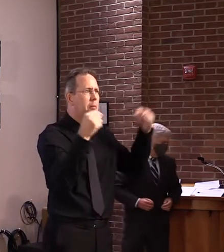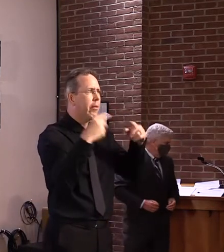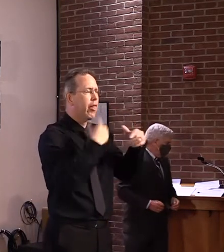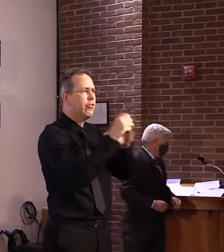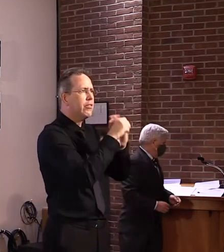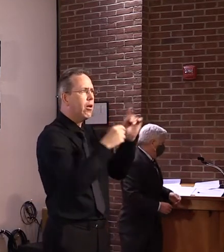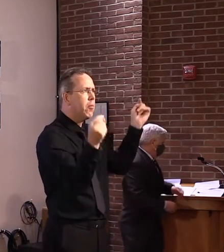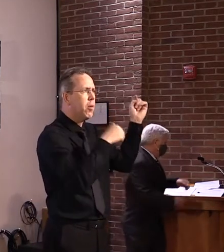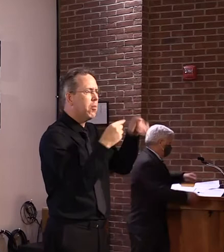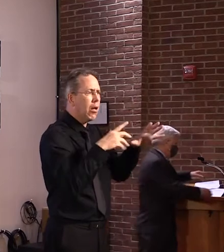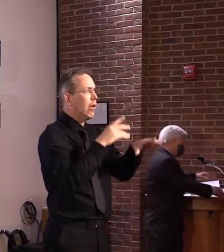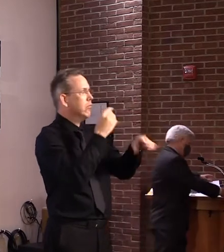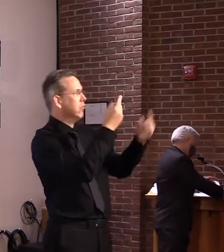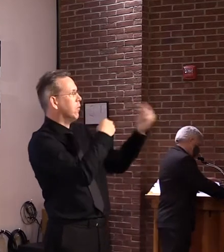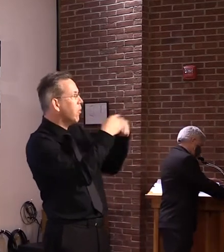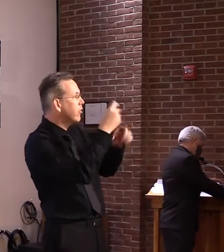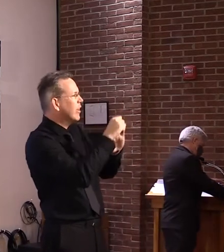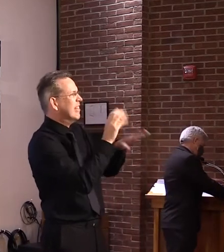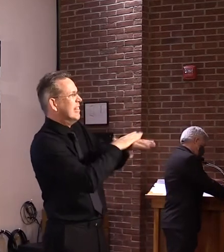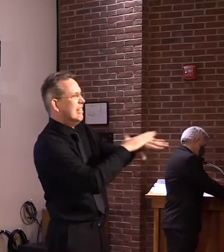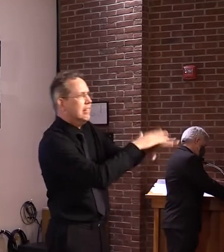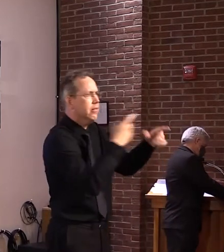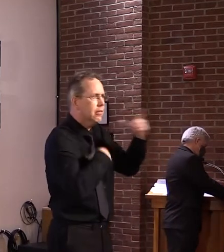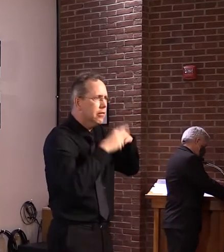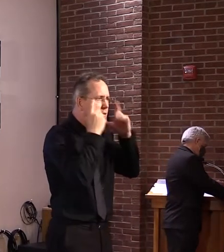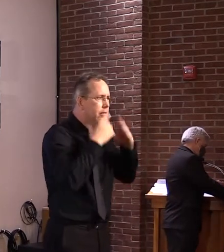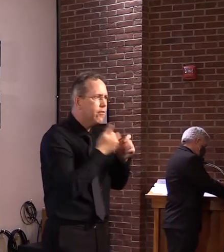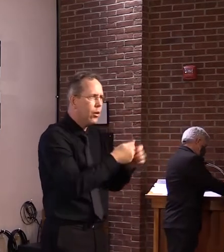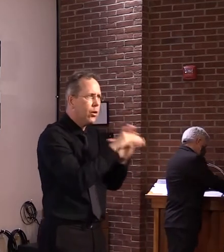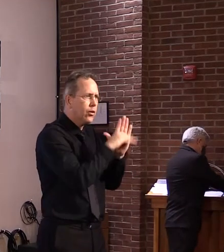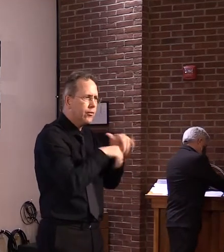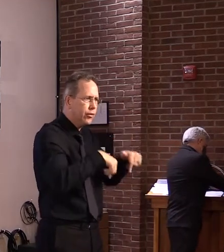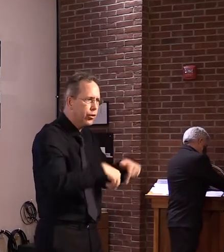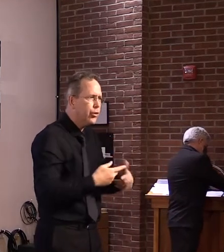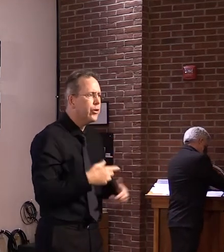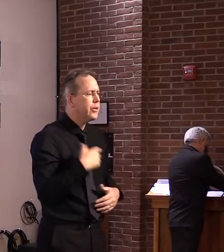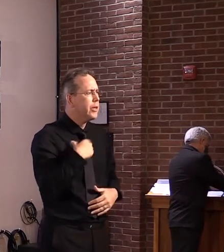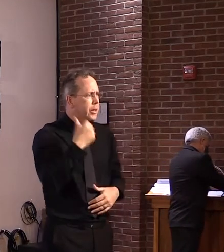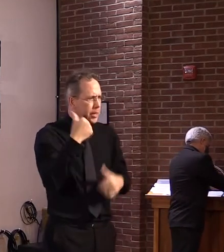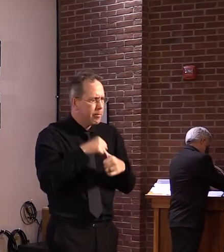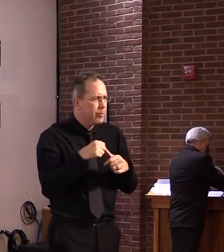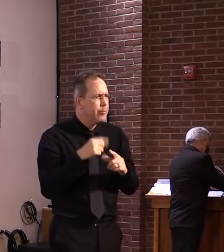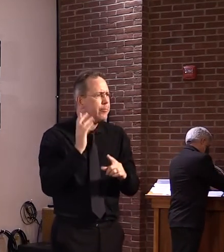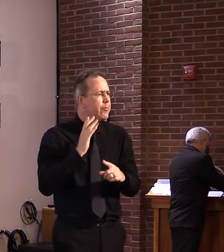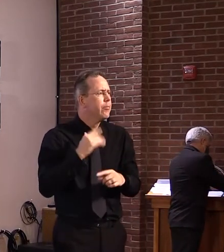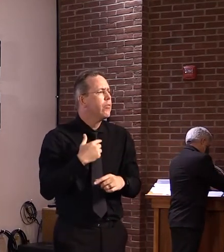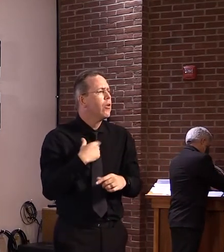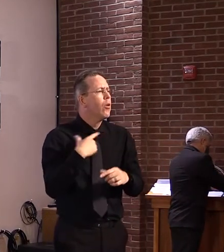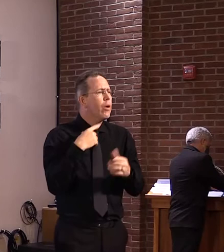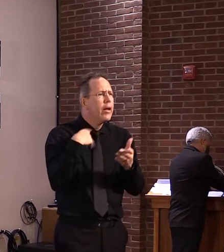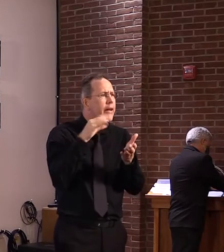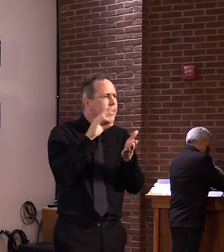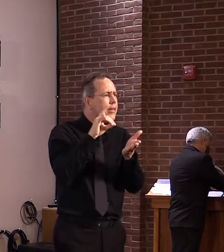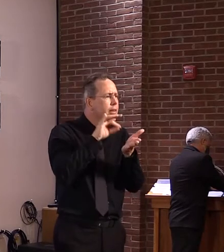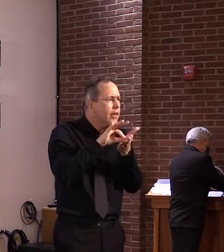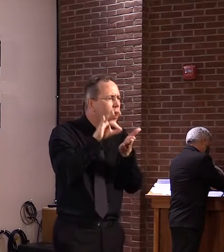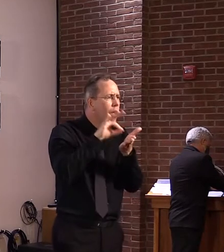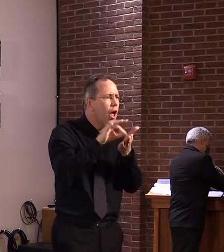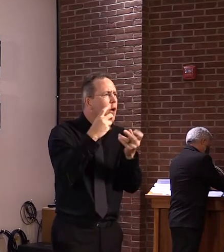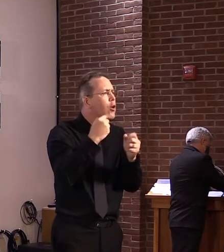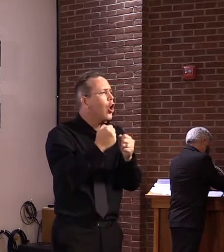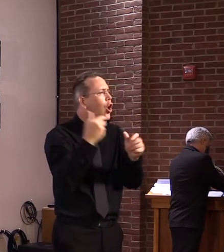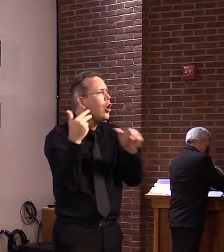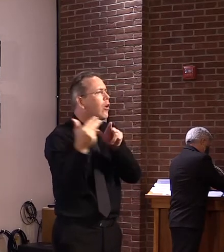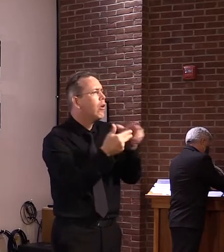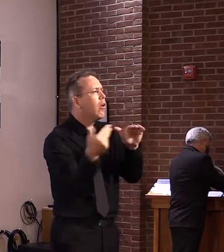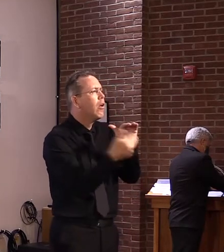receiving in some of the automated type of approach that we've taken in counting the vehicles coming into